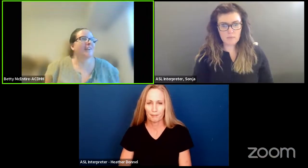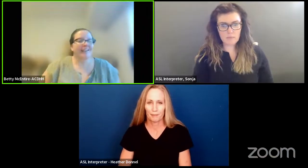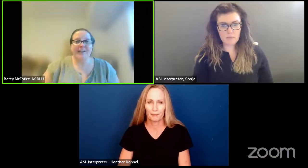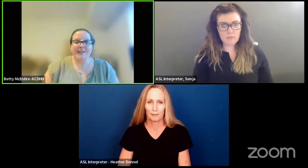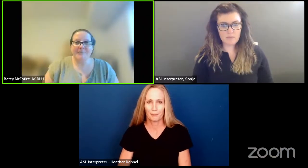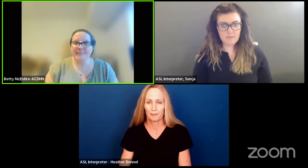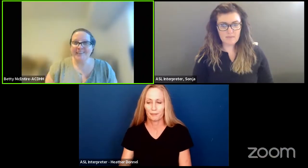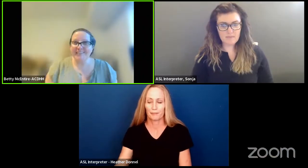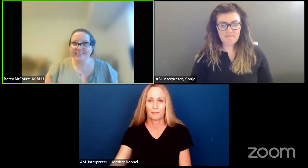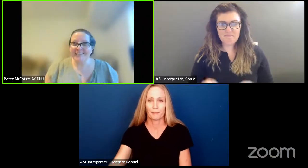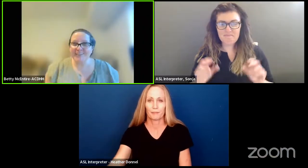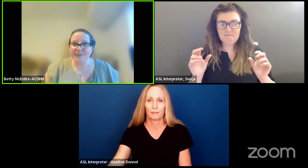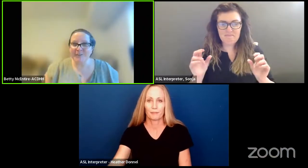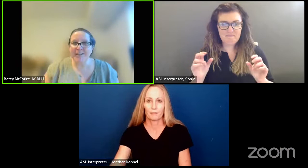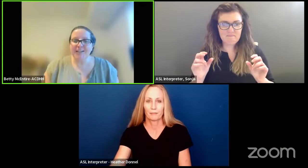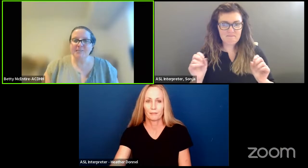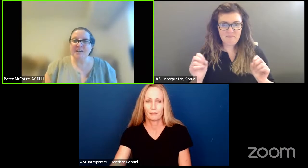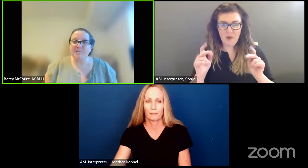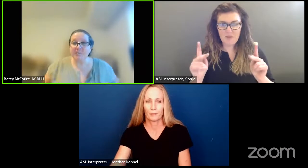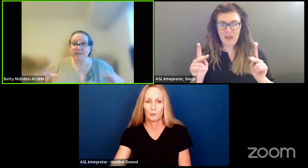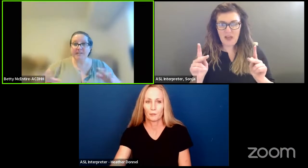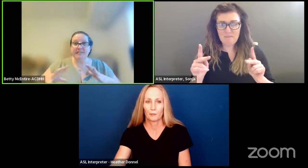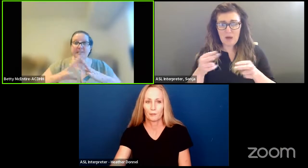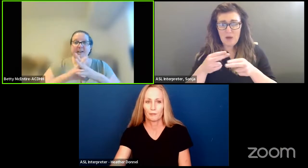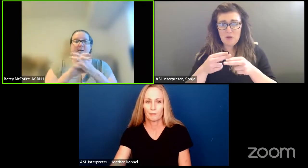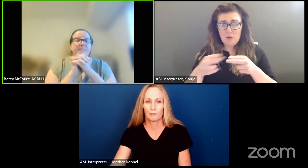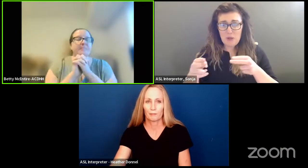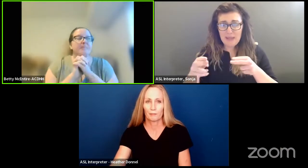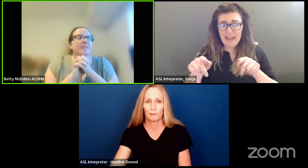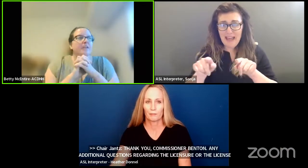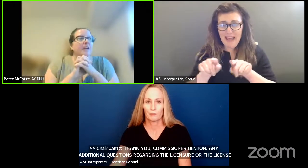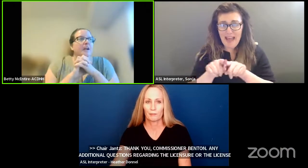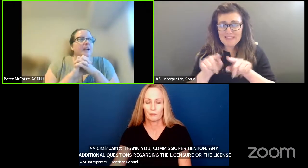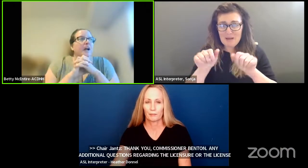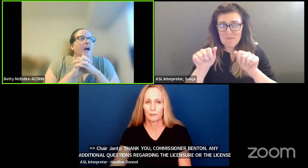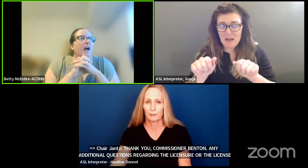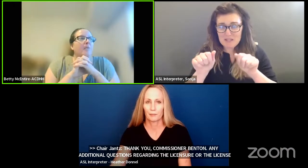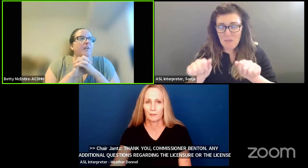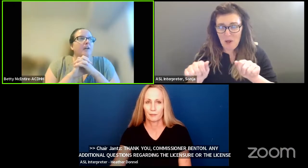All right, I will make this as quick as possible, but this,